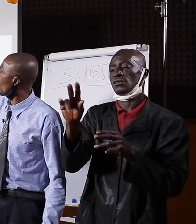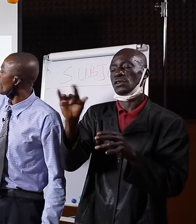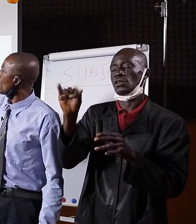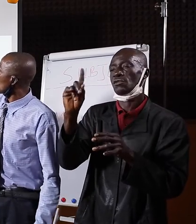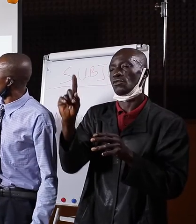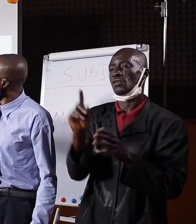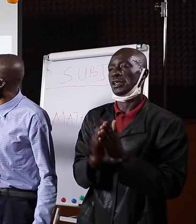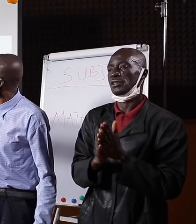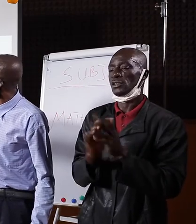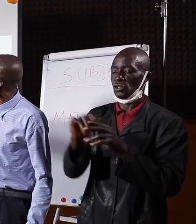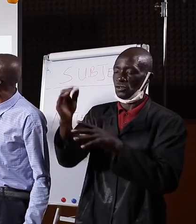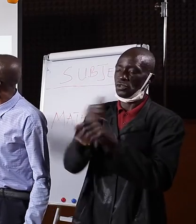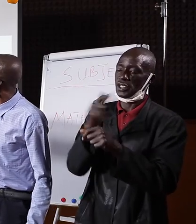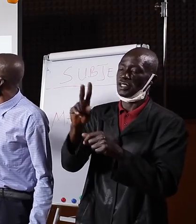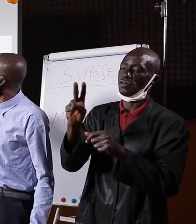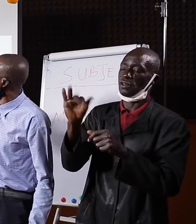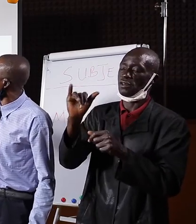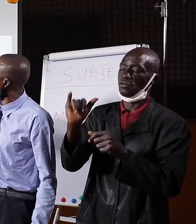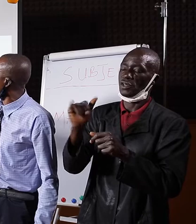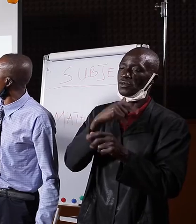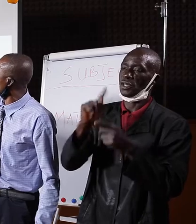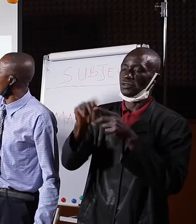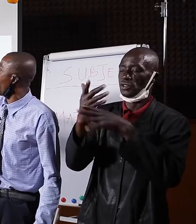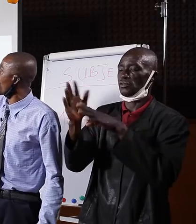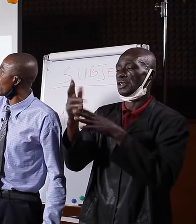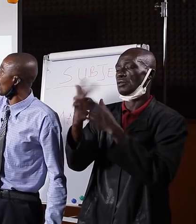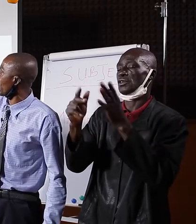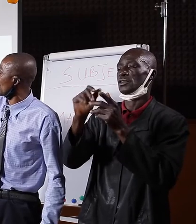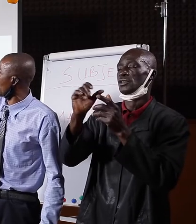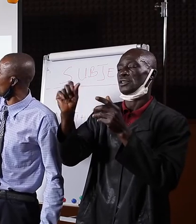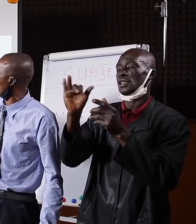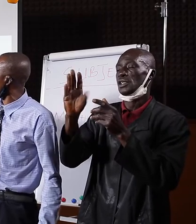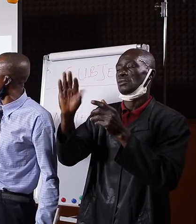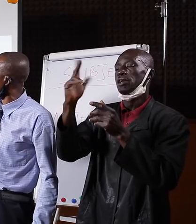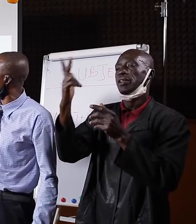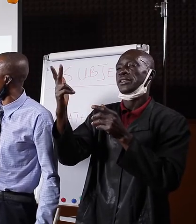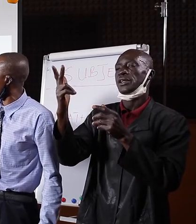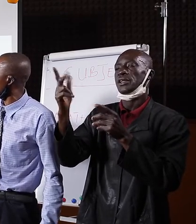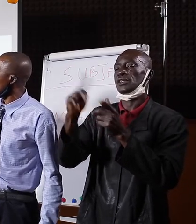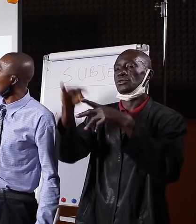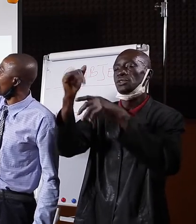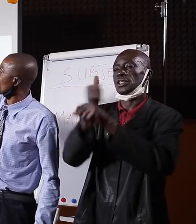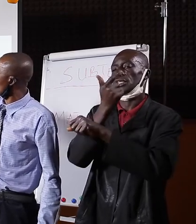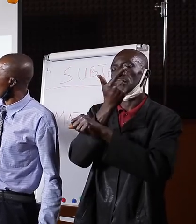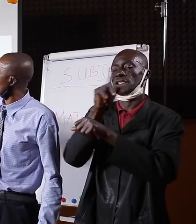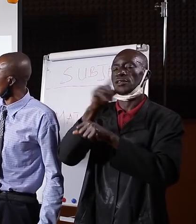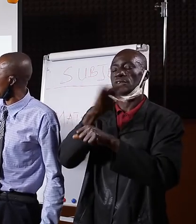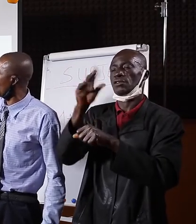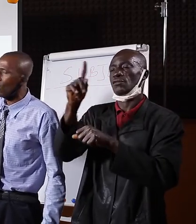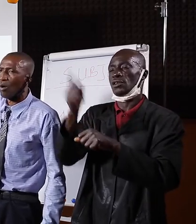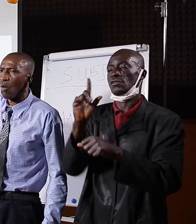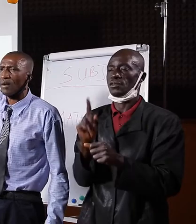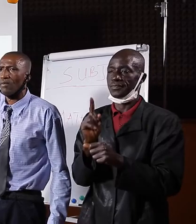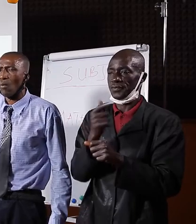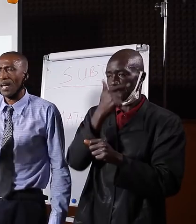So now, to get the value of y, we are to divide both sides by 3 in order to get the value of 1 over y. Because the